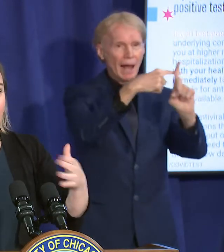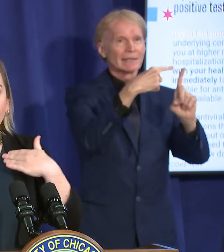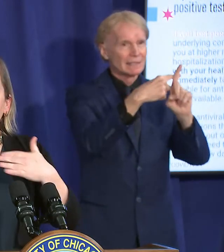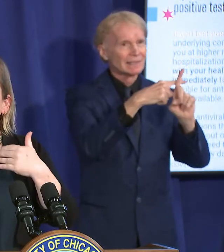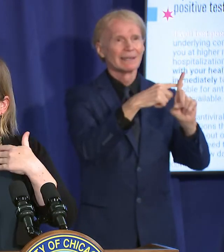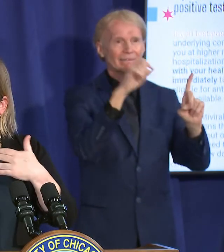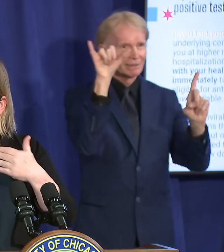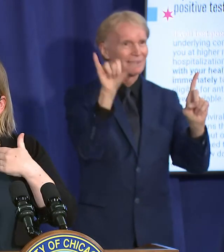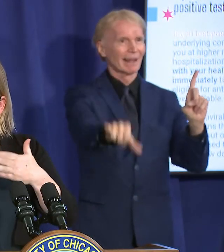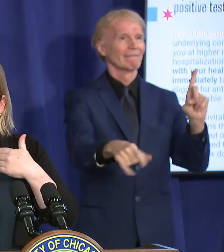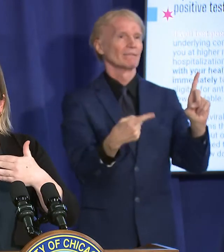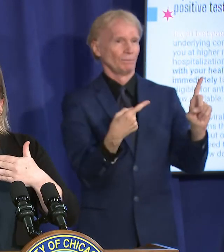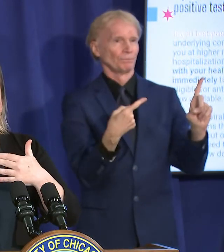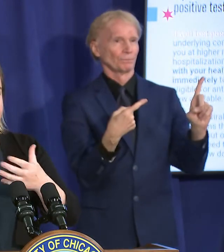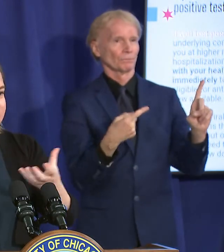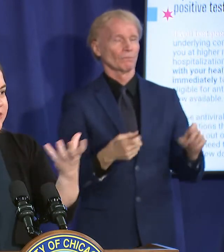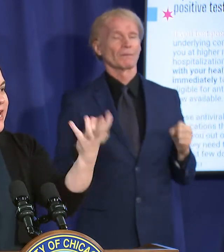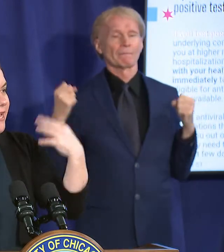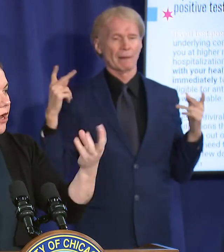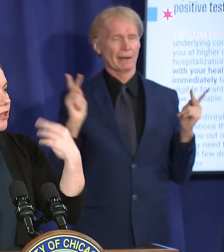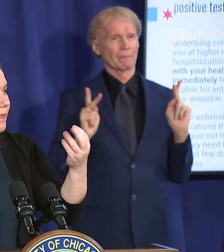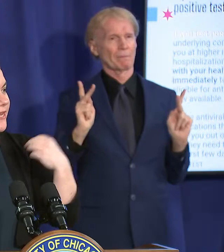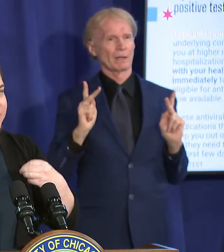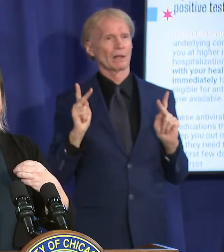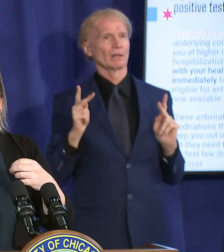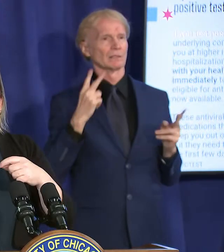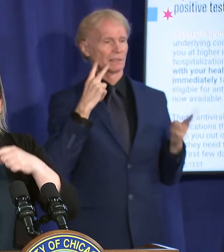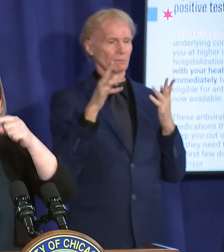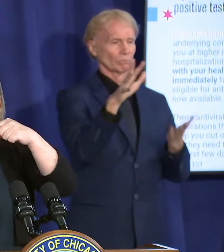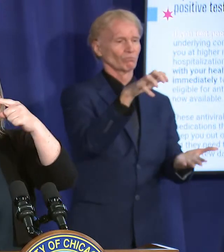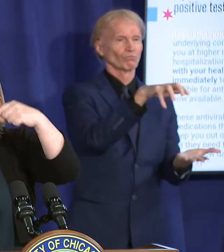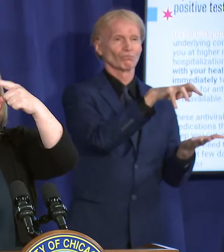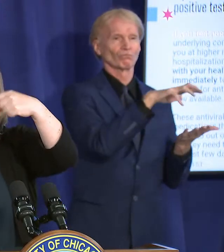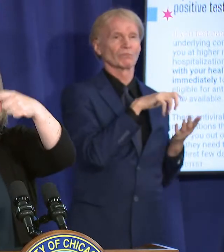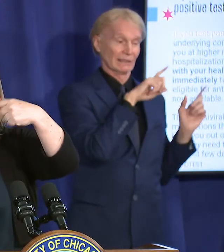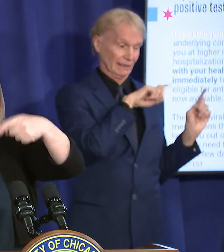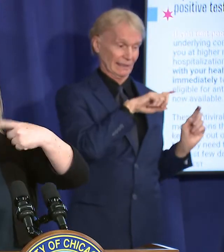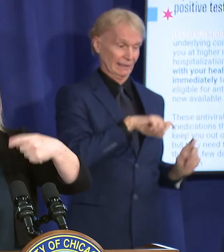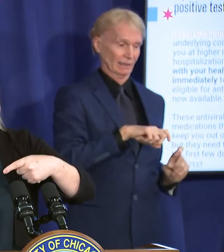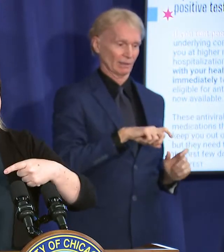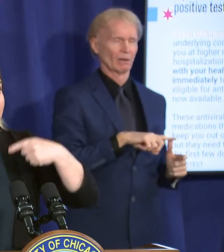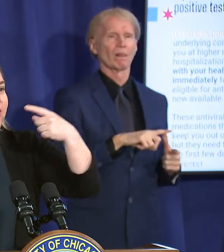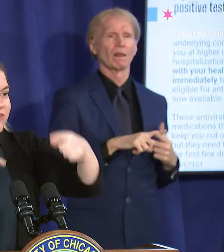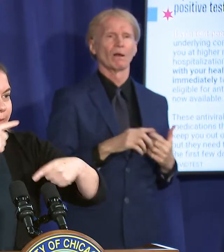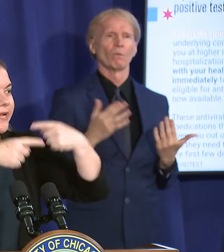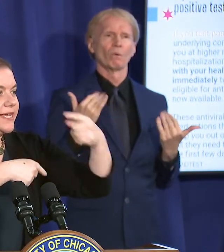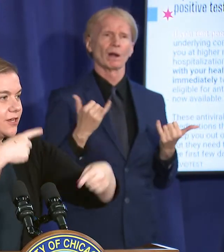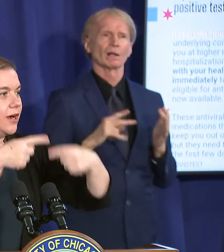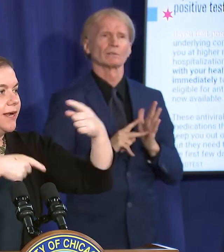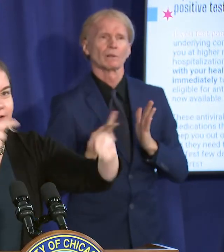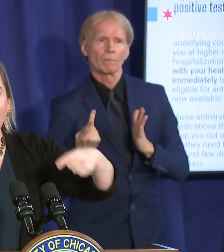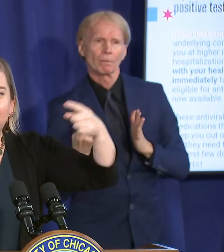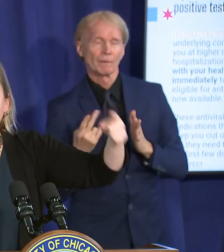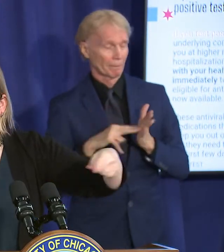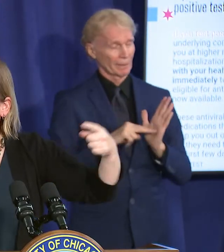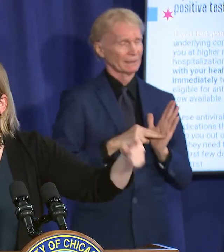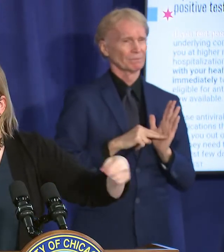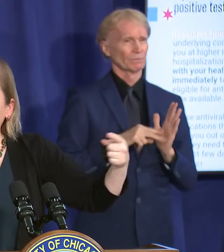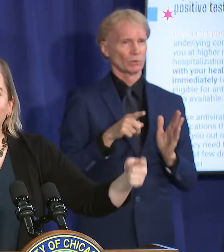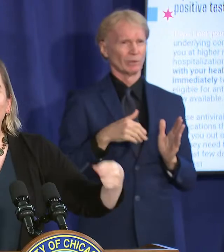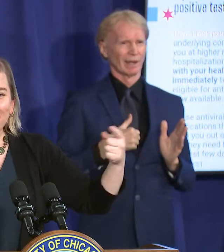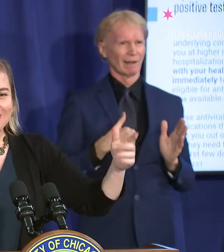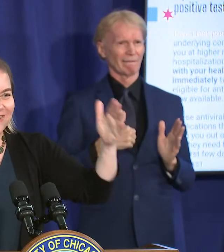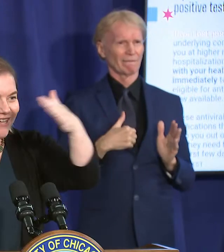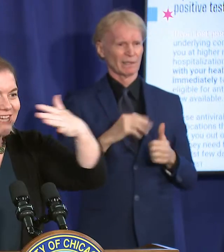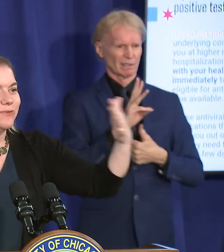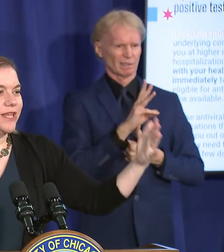people, our epidemiologists behind the scenes, take all the positive tests in and then they go and deduplicate. So if somebody has gone and had 6 or